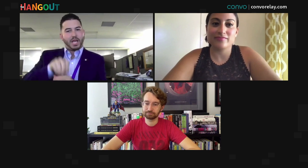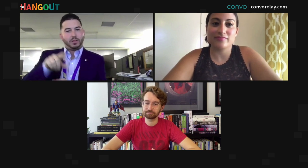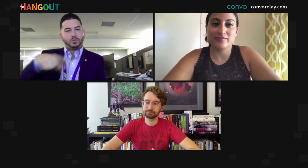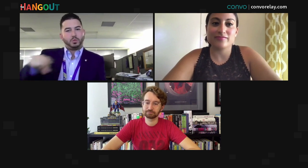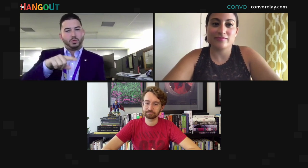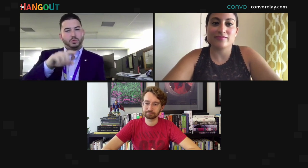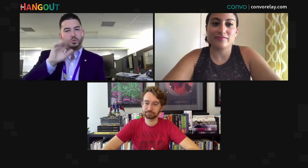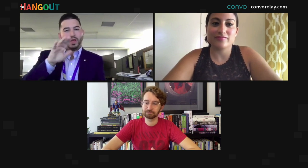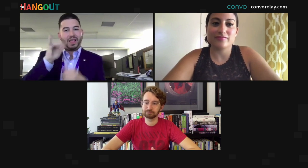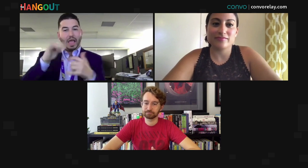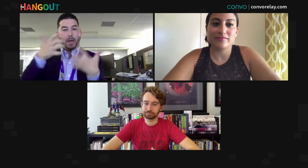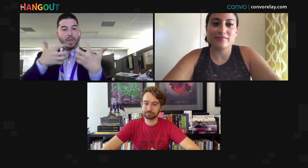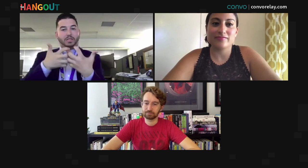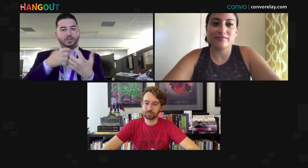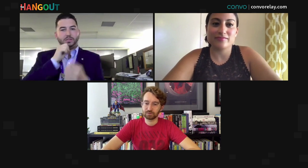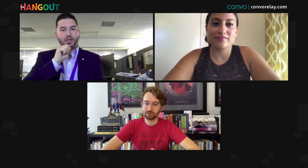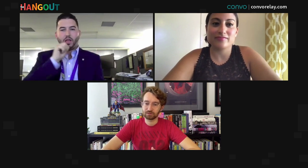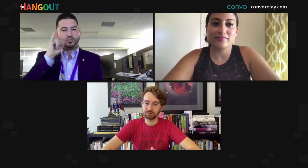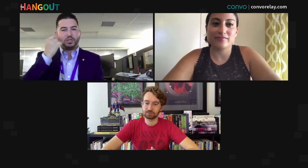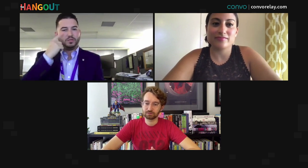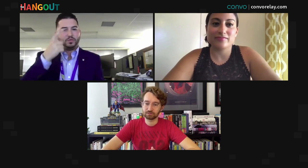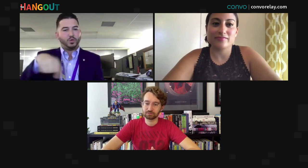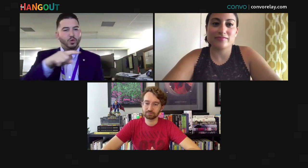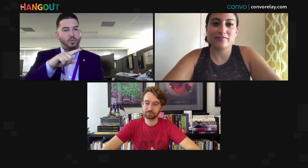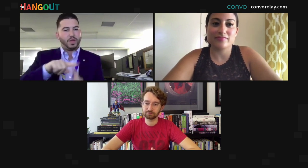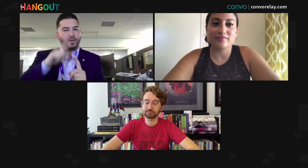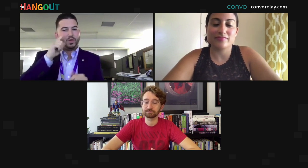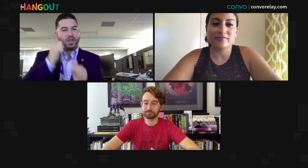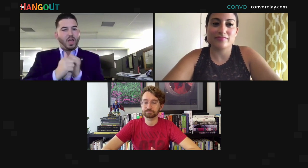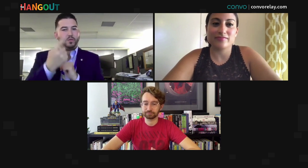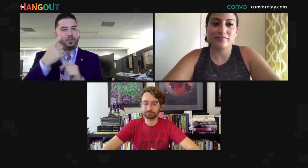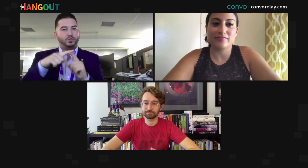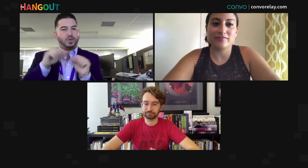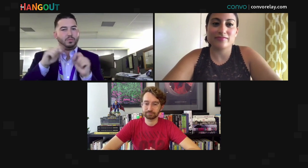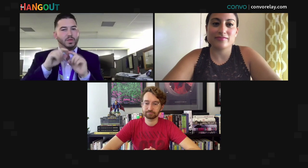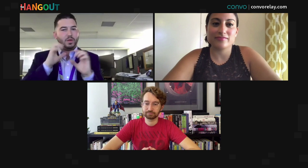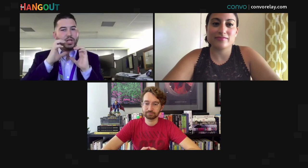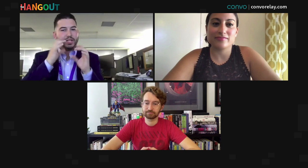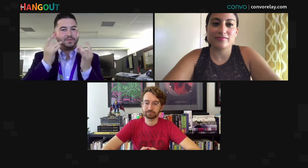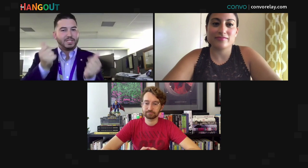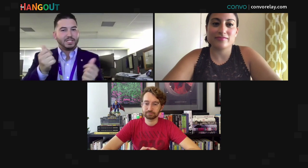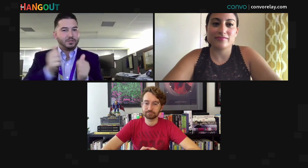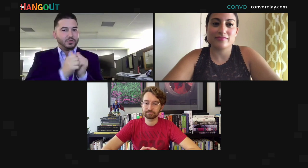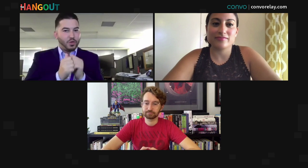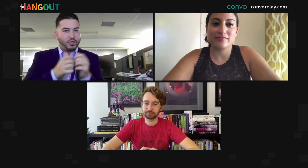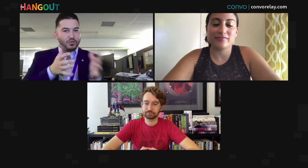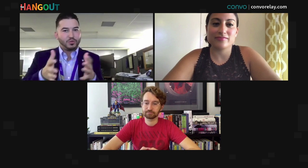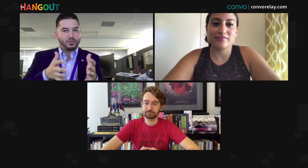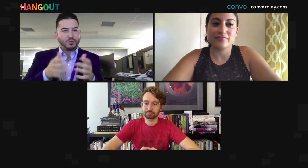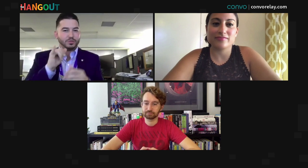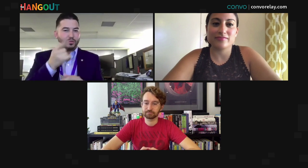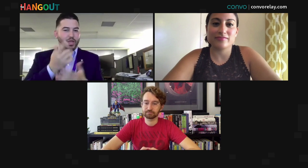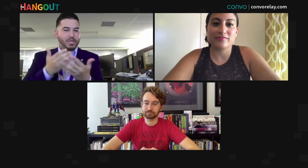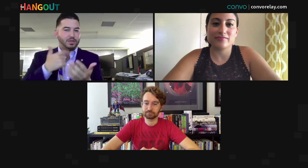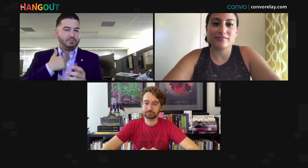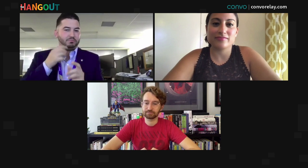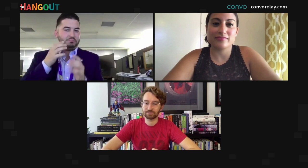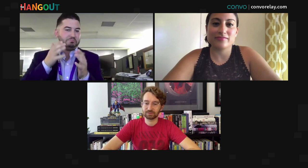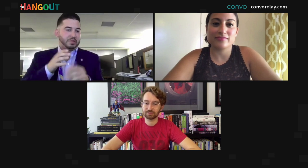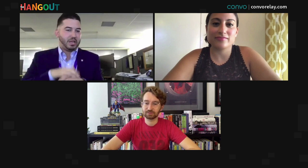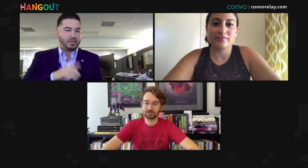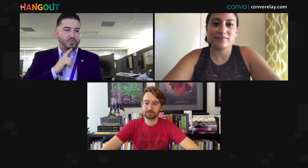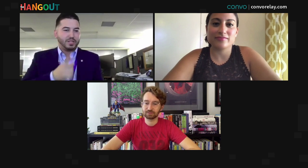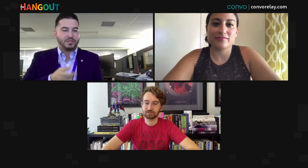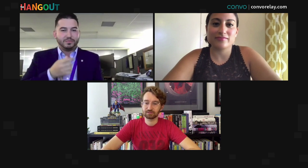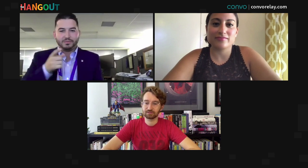way they feel more invested back in you. And that accommodation, you know, is not just for you, but it's for everyone to be able to communicate effectively together.